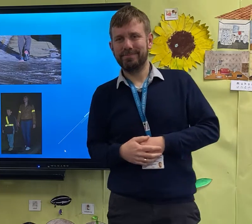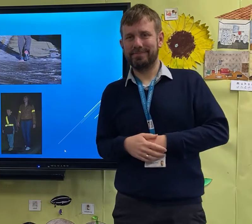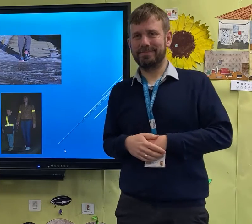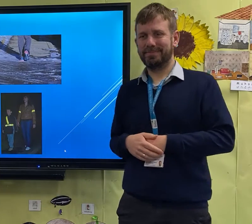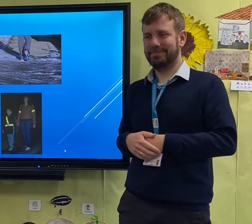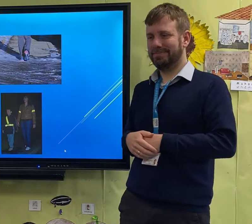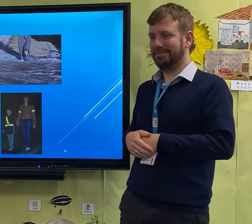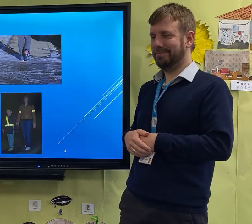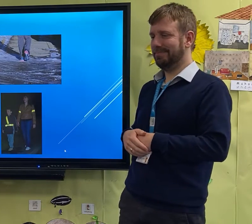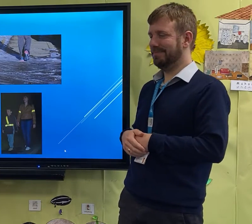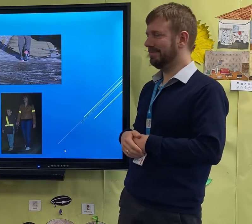over.